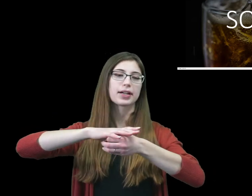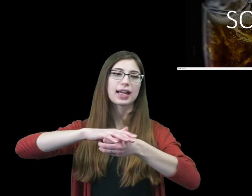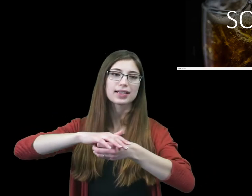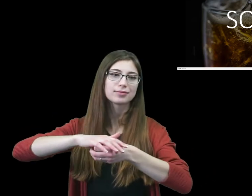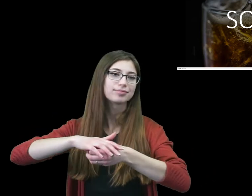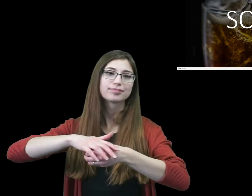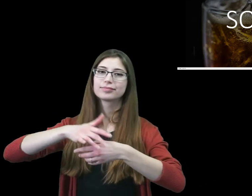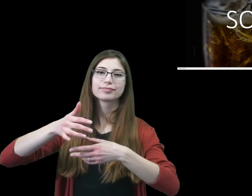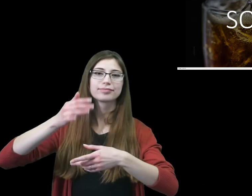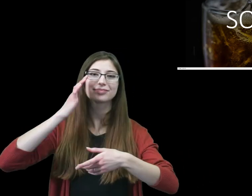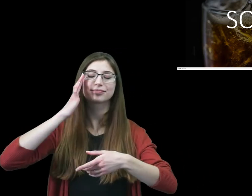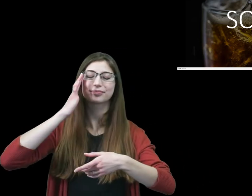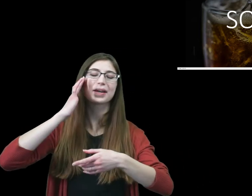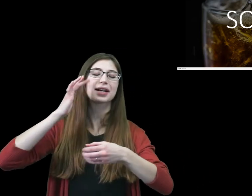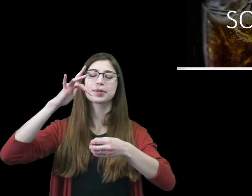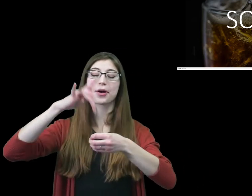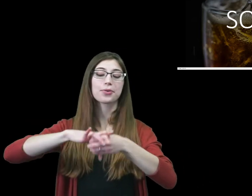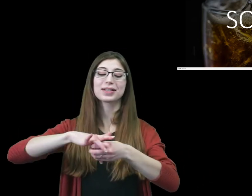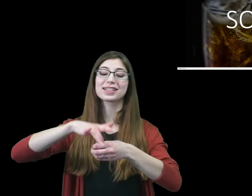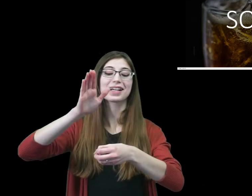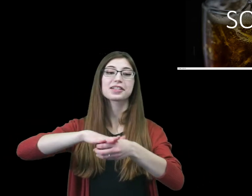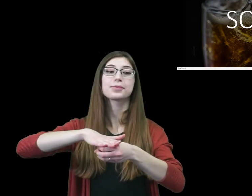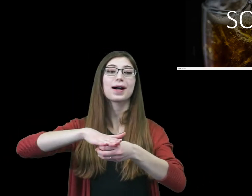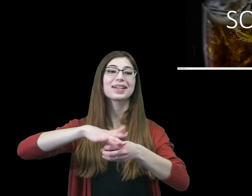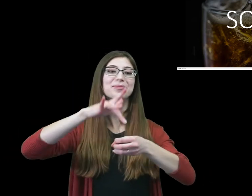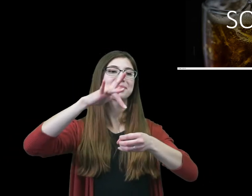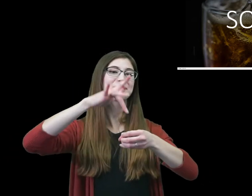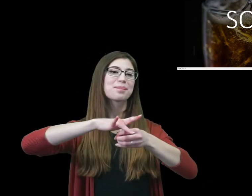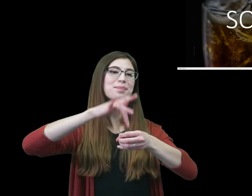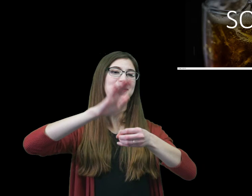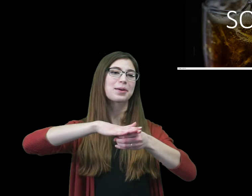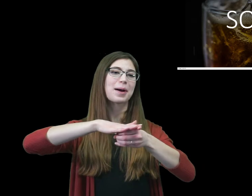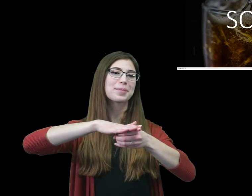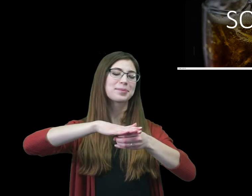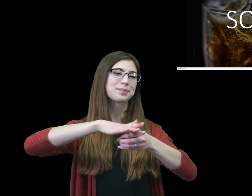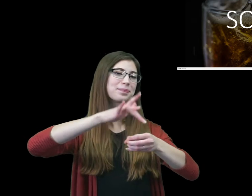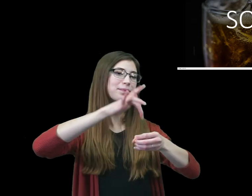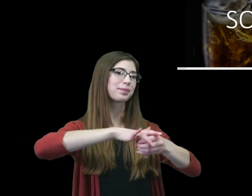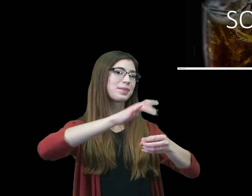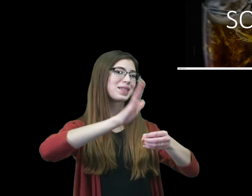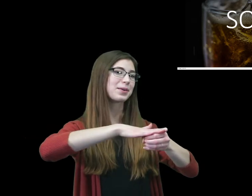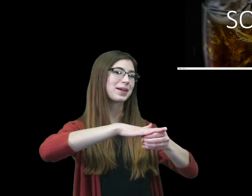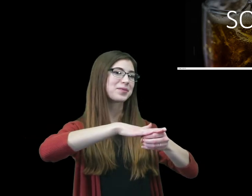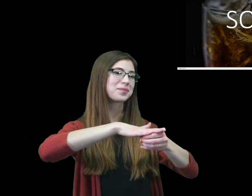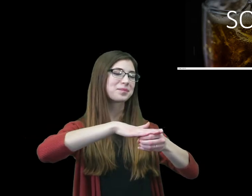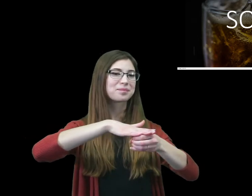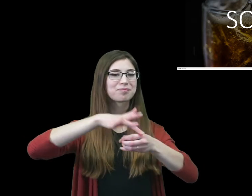can. Make up your own reason as to why. Soda pop. Soda.